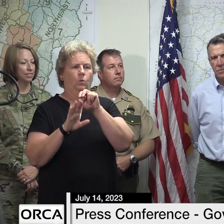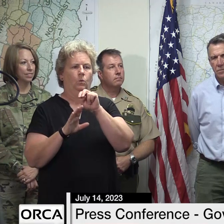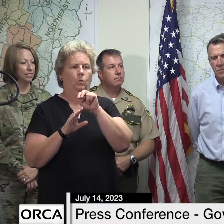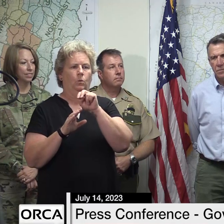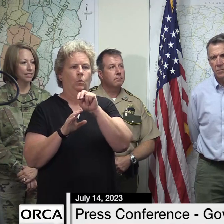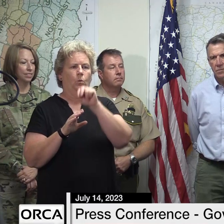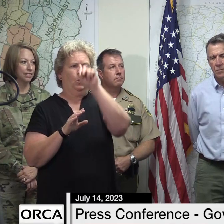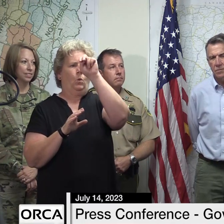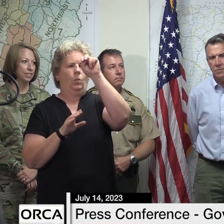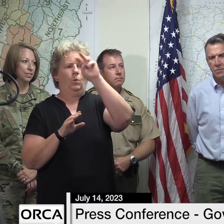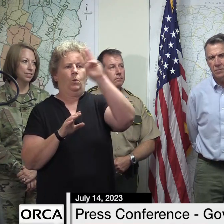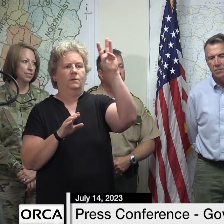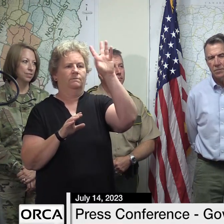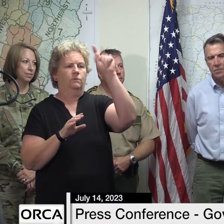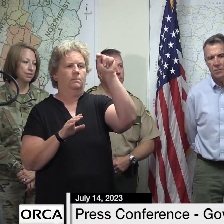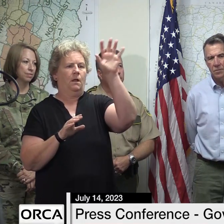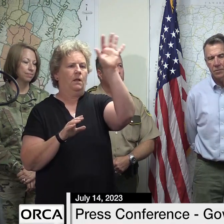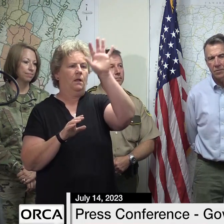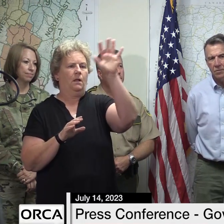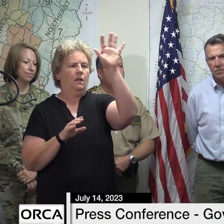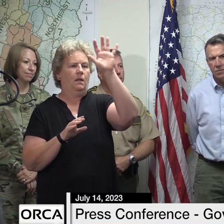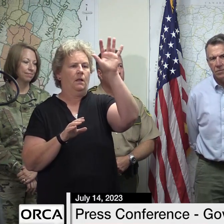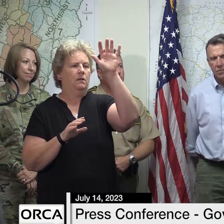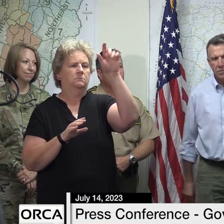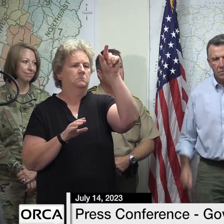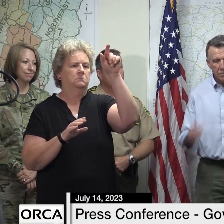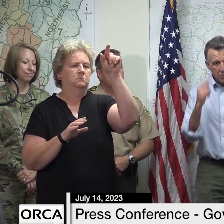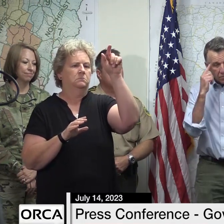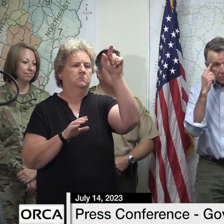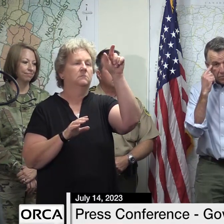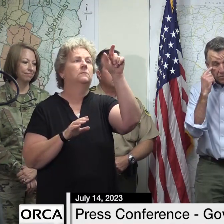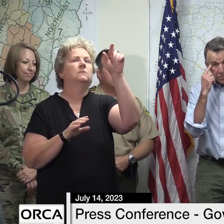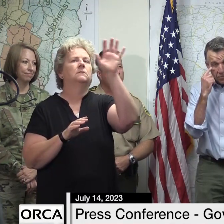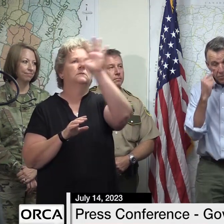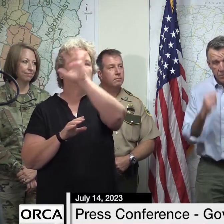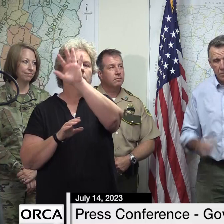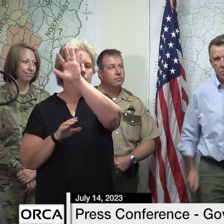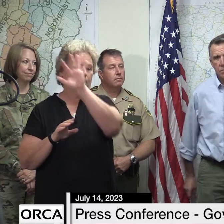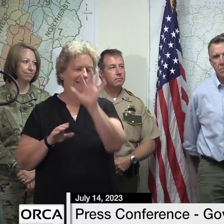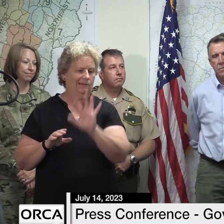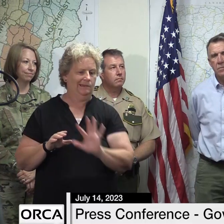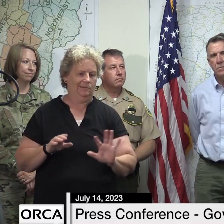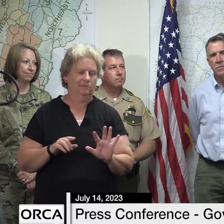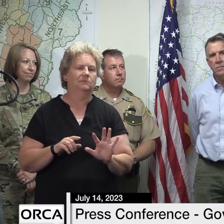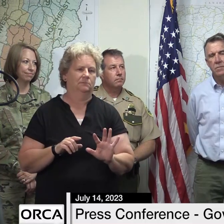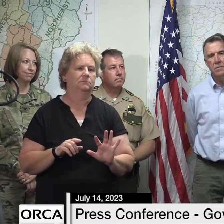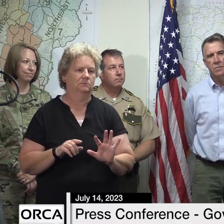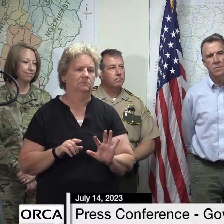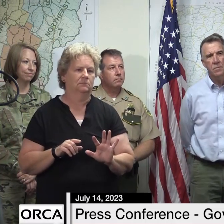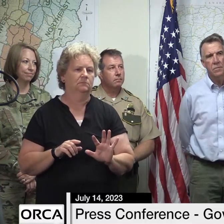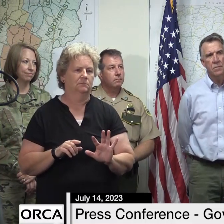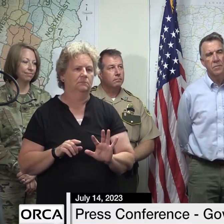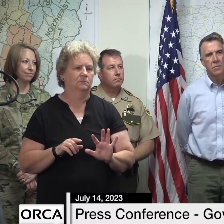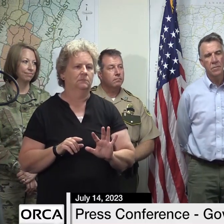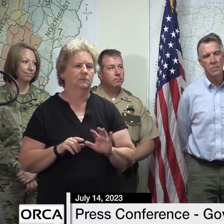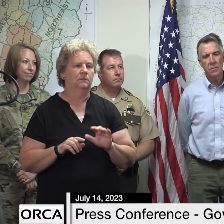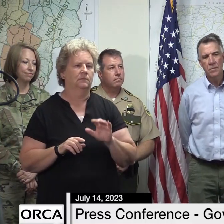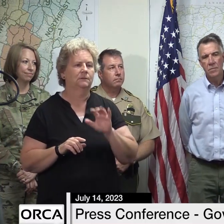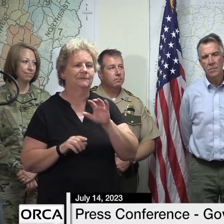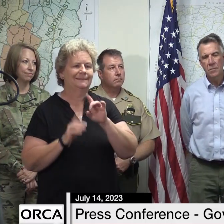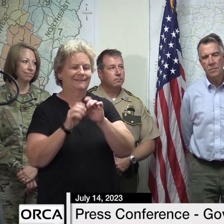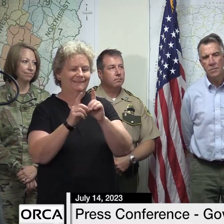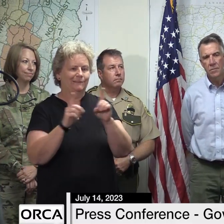this event than the rest of the state. So we would call that our District 5 and our District 8 garages in the towns in that